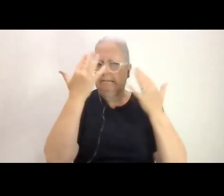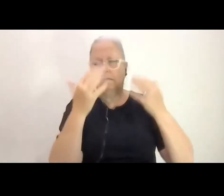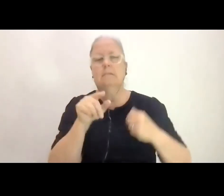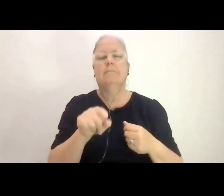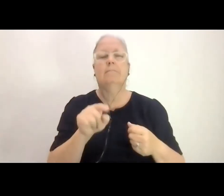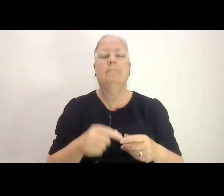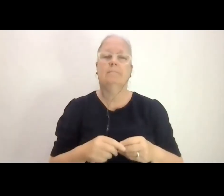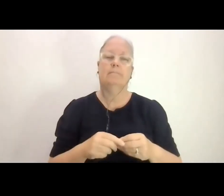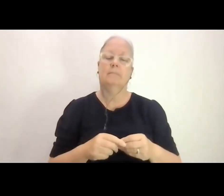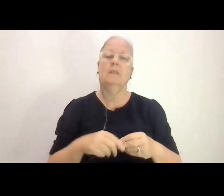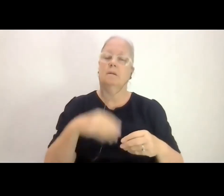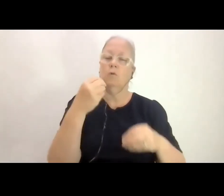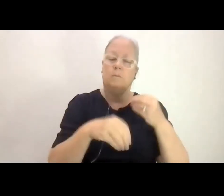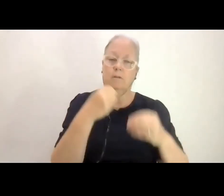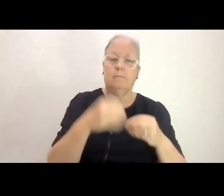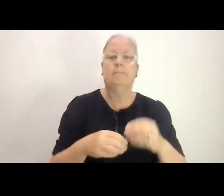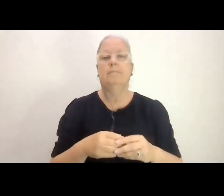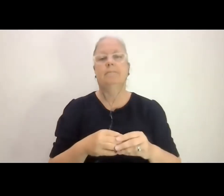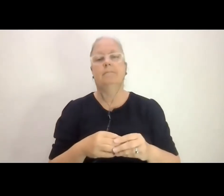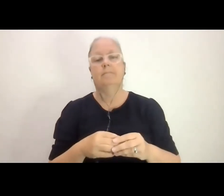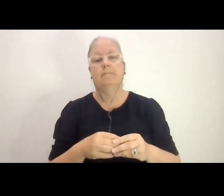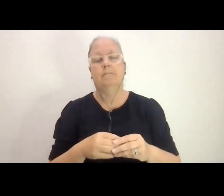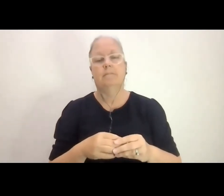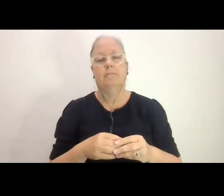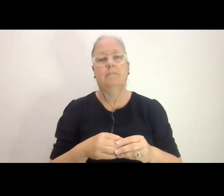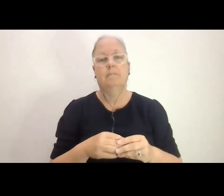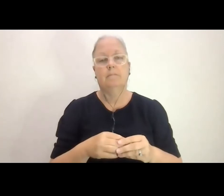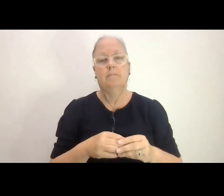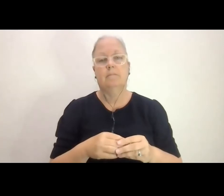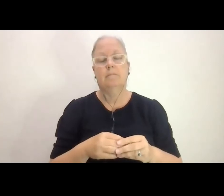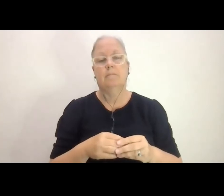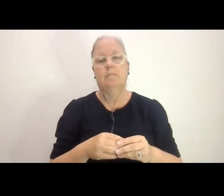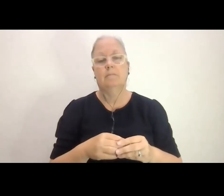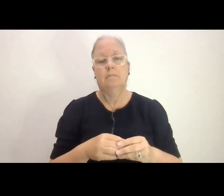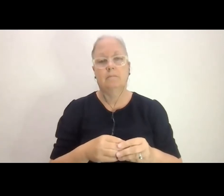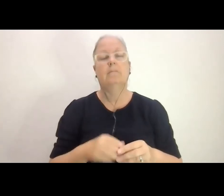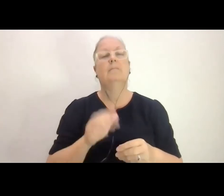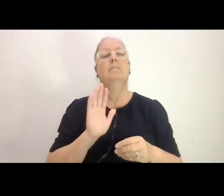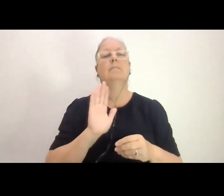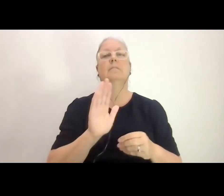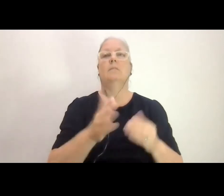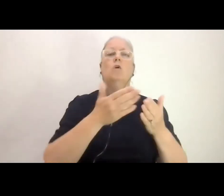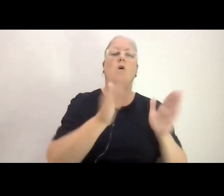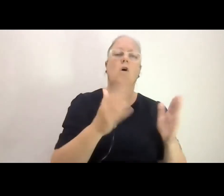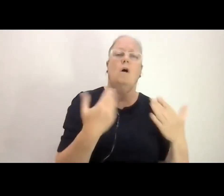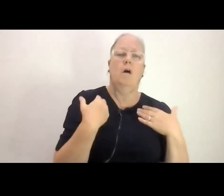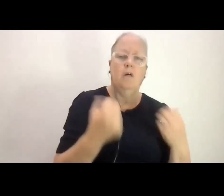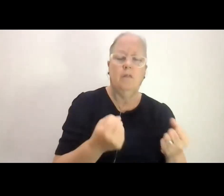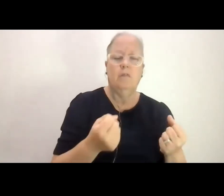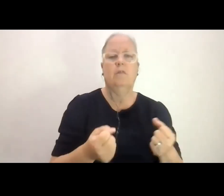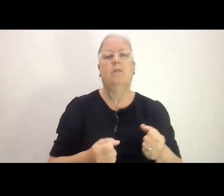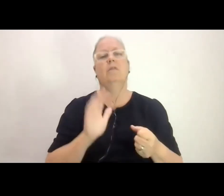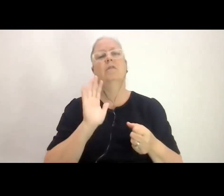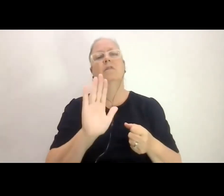the perspective of people who joined the discussion mentioned very clear public health facility, you know,